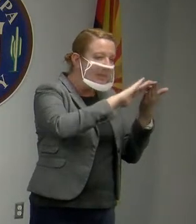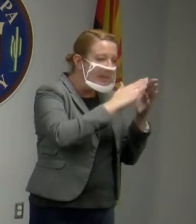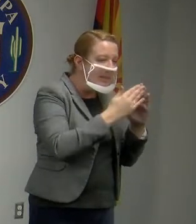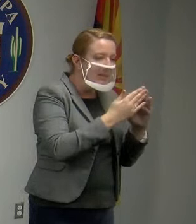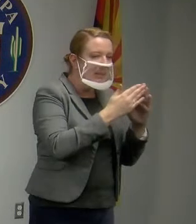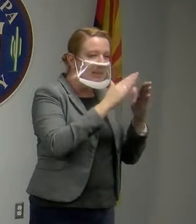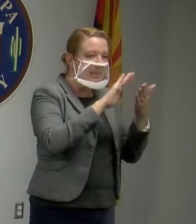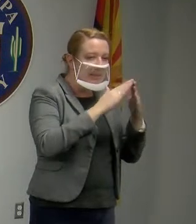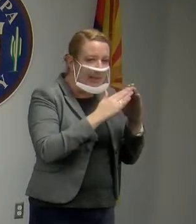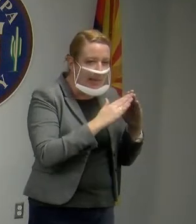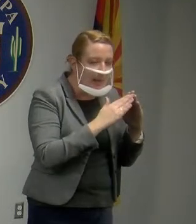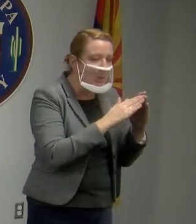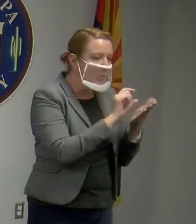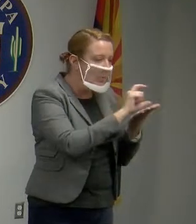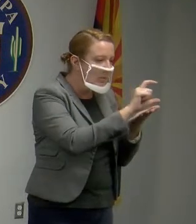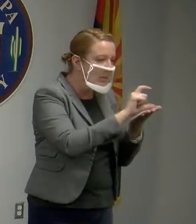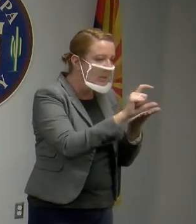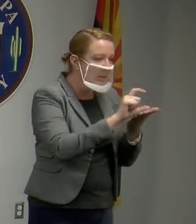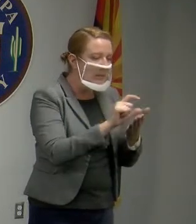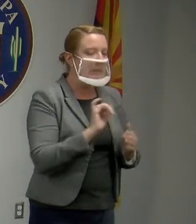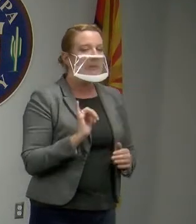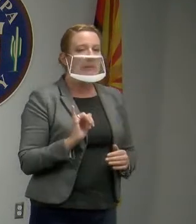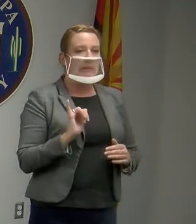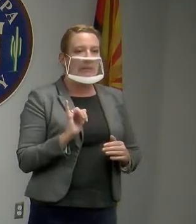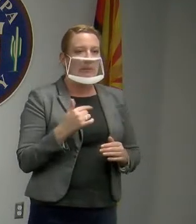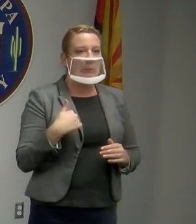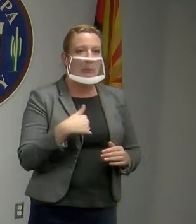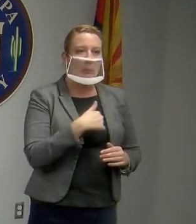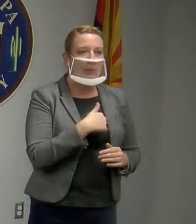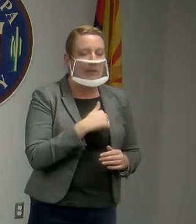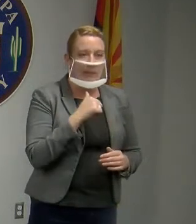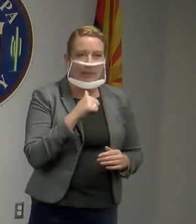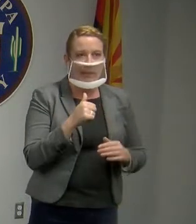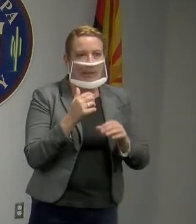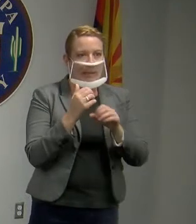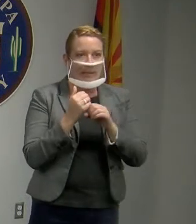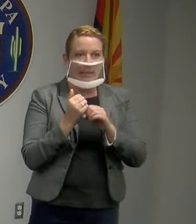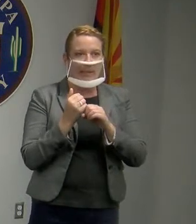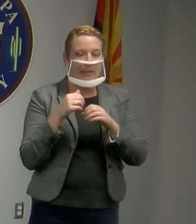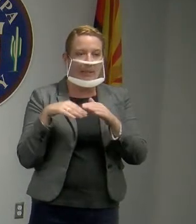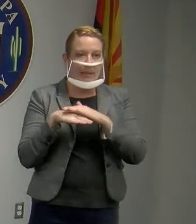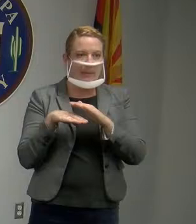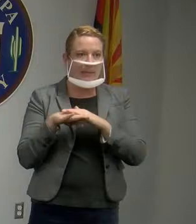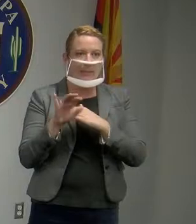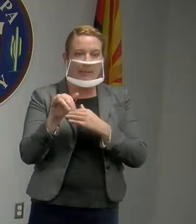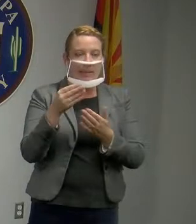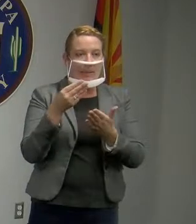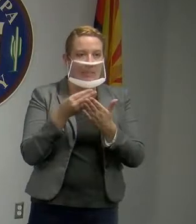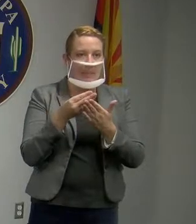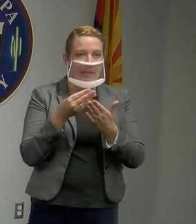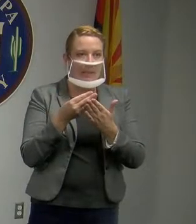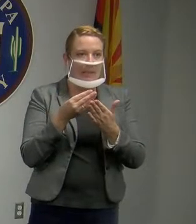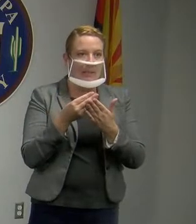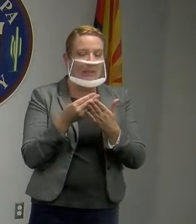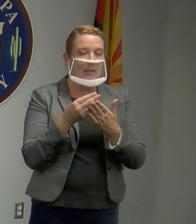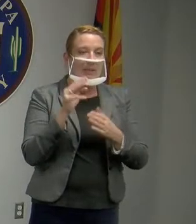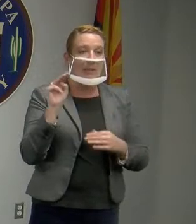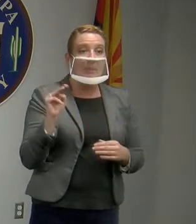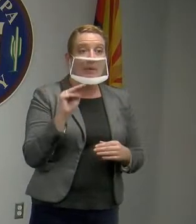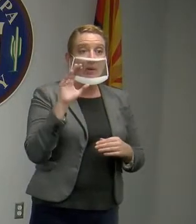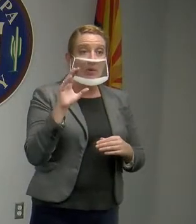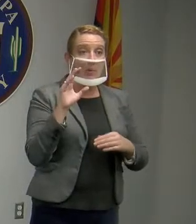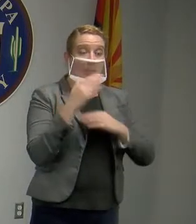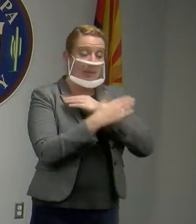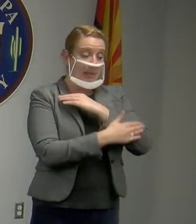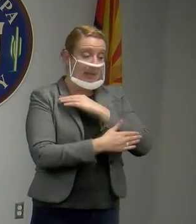the Board of Supervisors knew we weren't going to have a commitment to those other 24 cities and towns in Maricopa County, at least not with